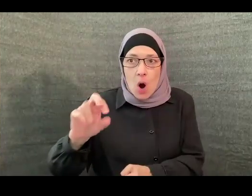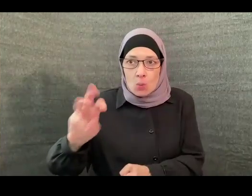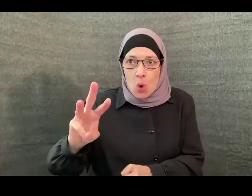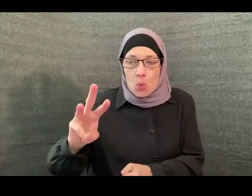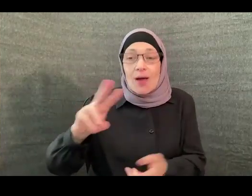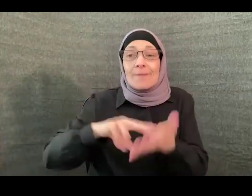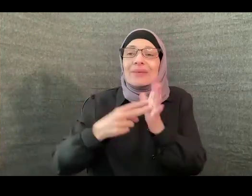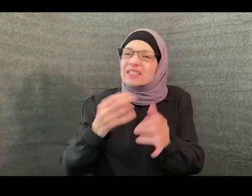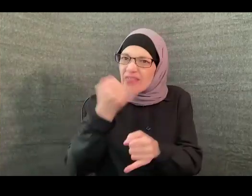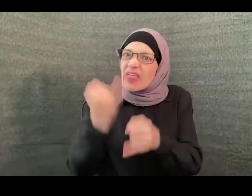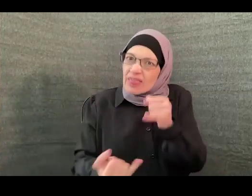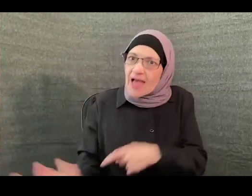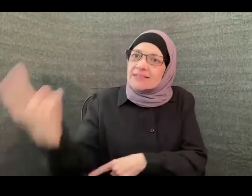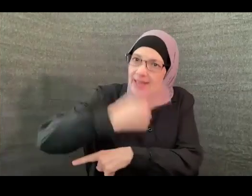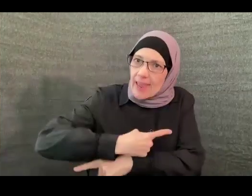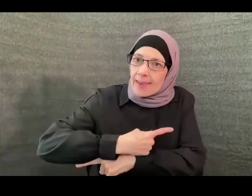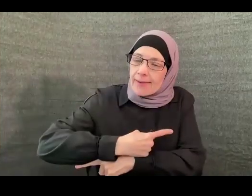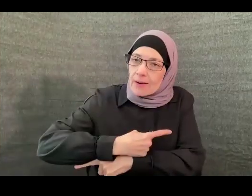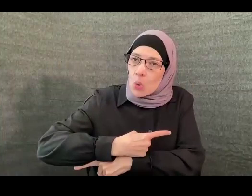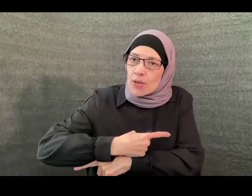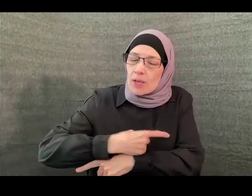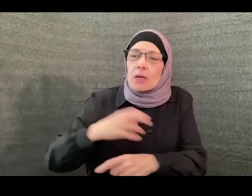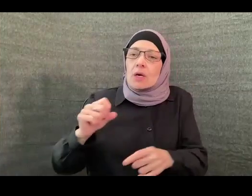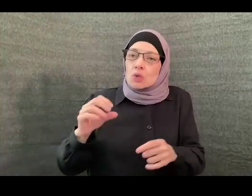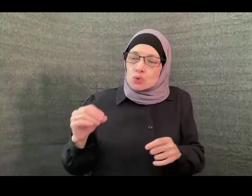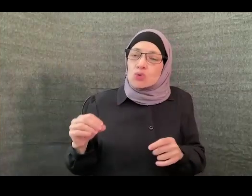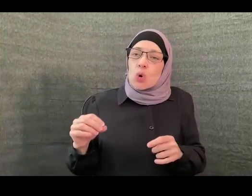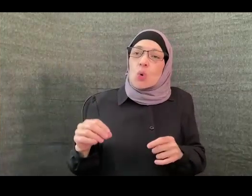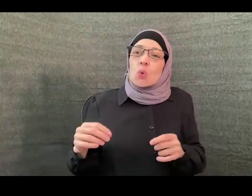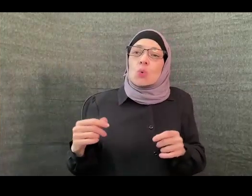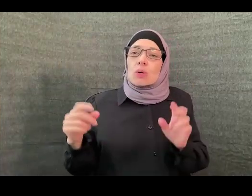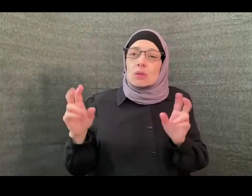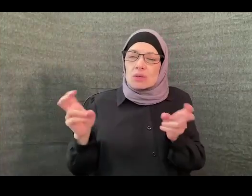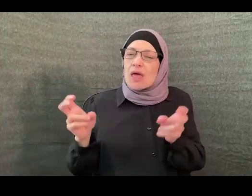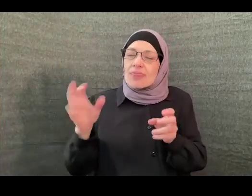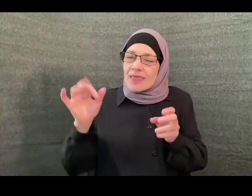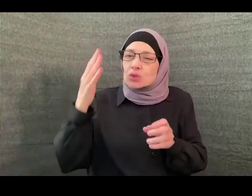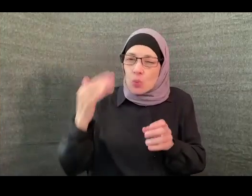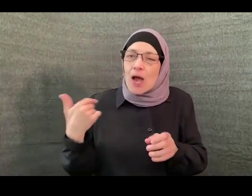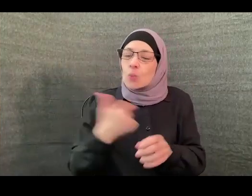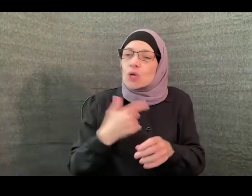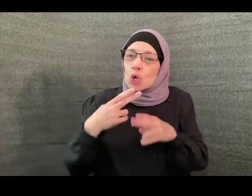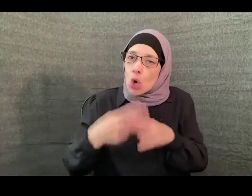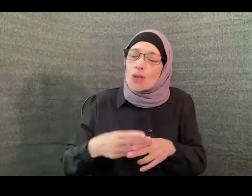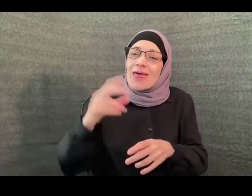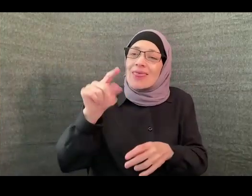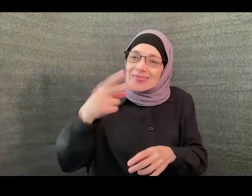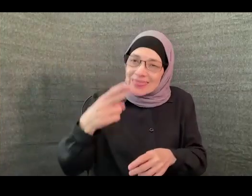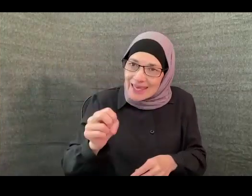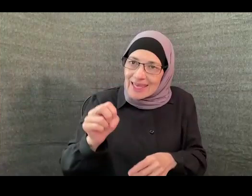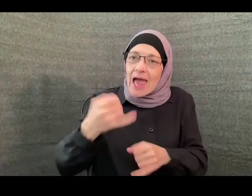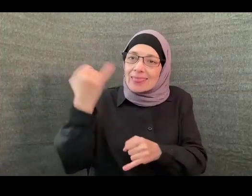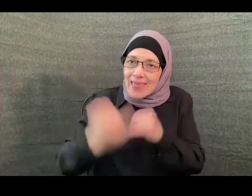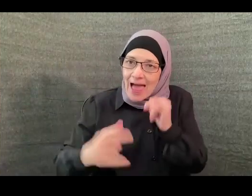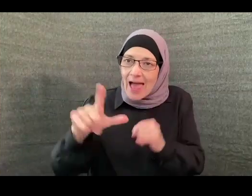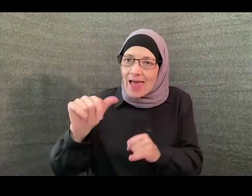the last day. And that's why the day after is called the last day. Because after